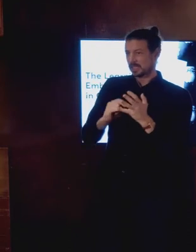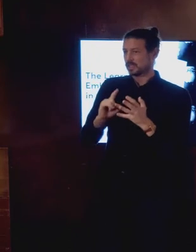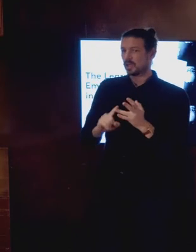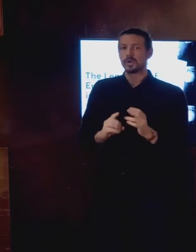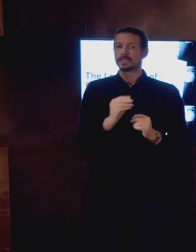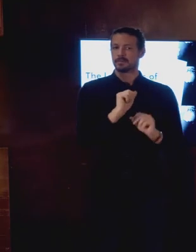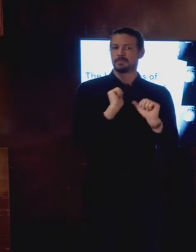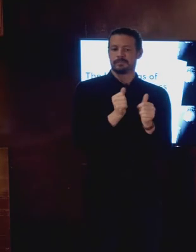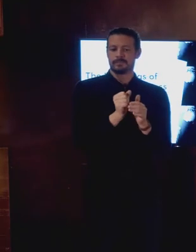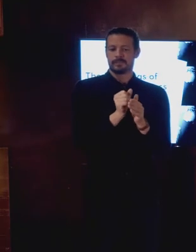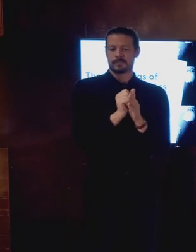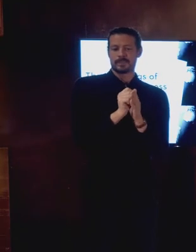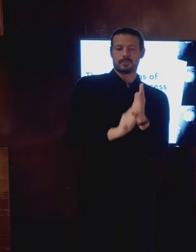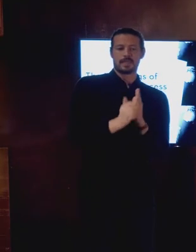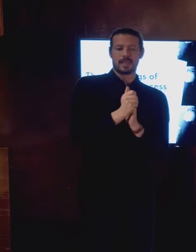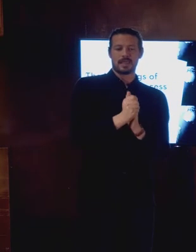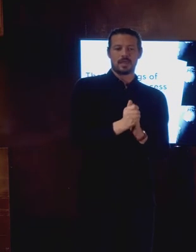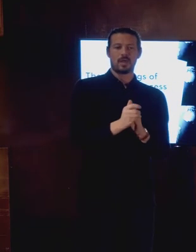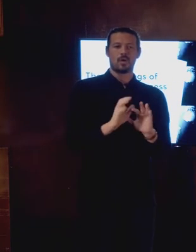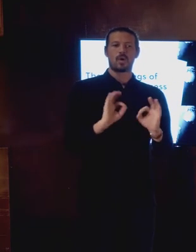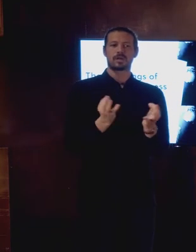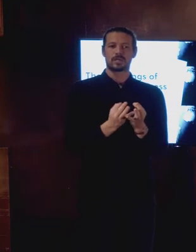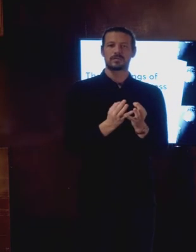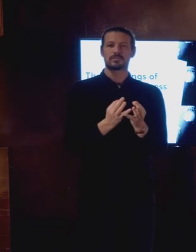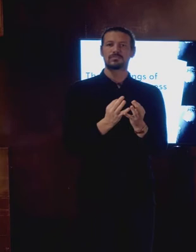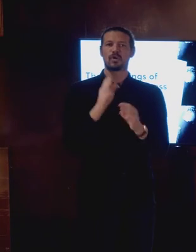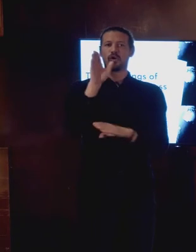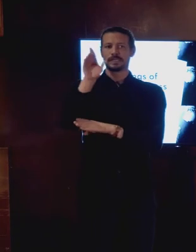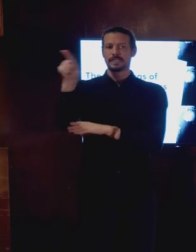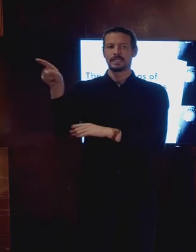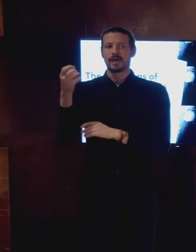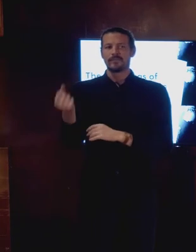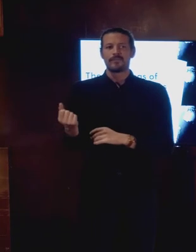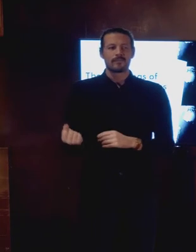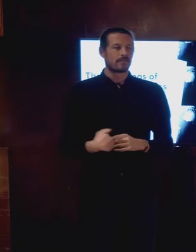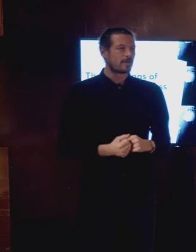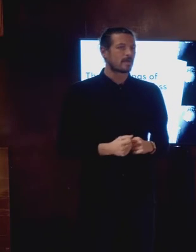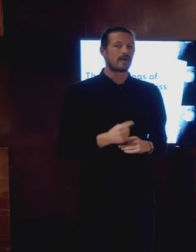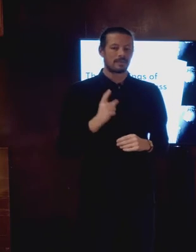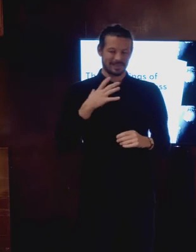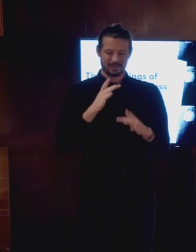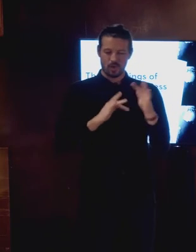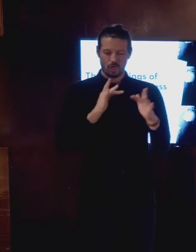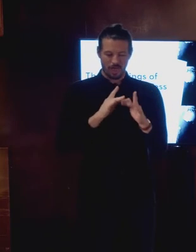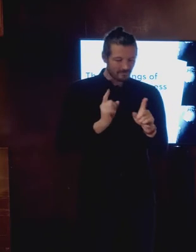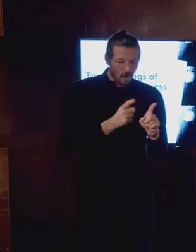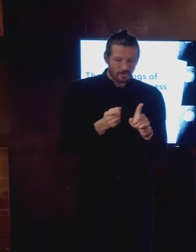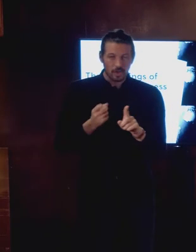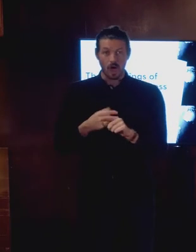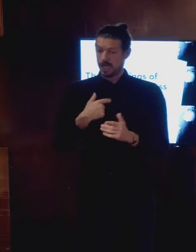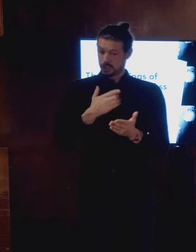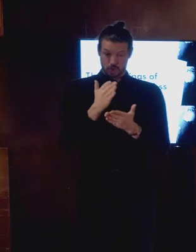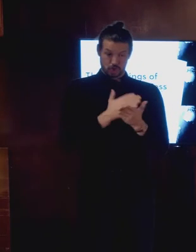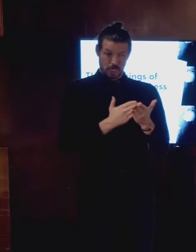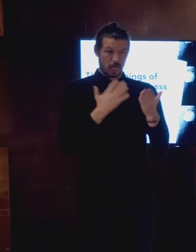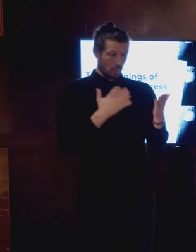great disability-led organisations and people. I think you just have to really get online and follow people. I share a lot of